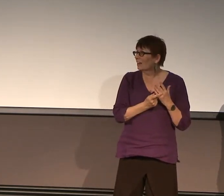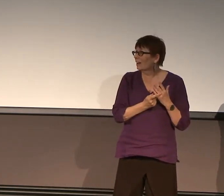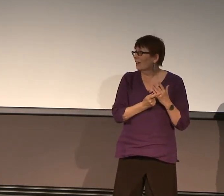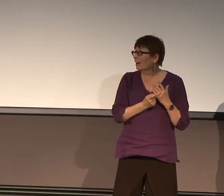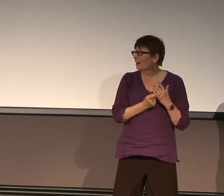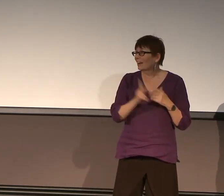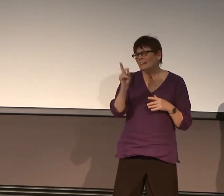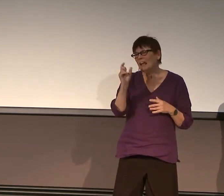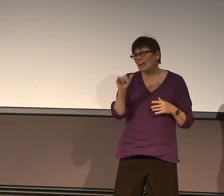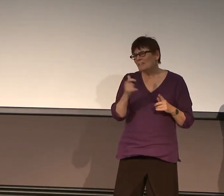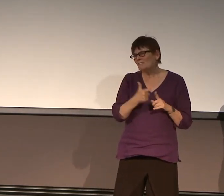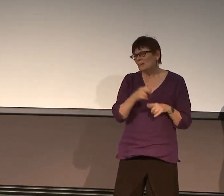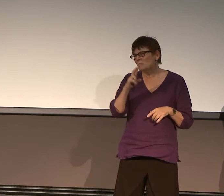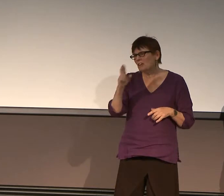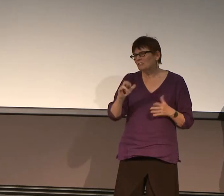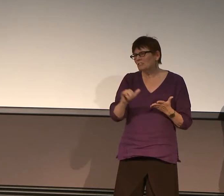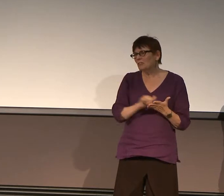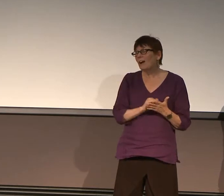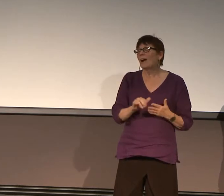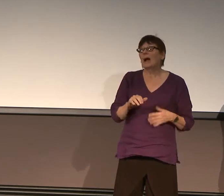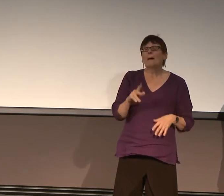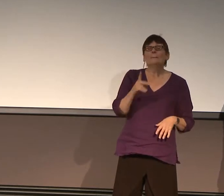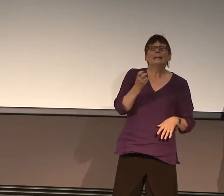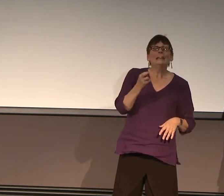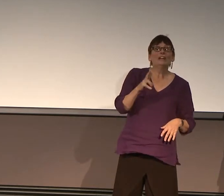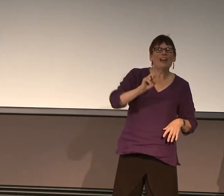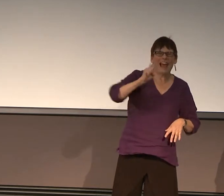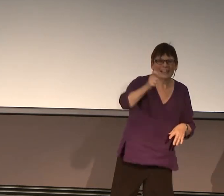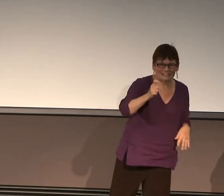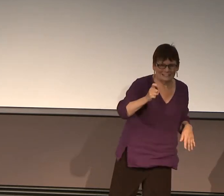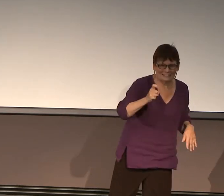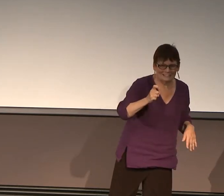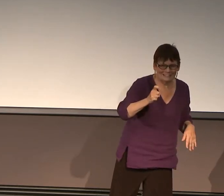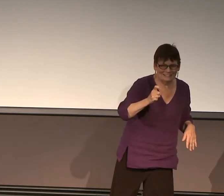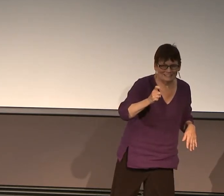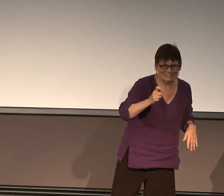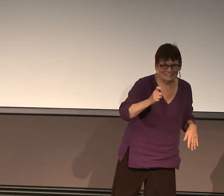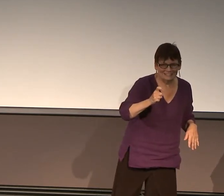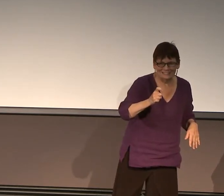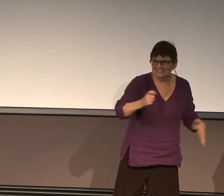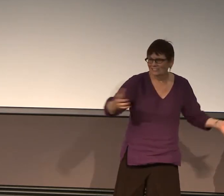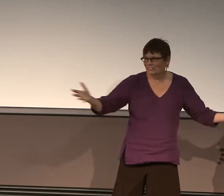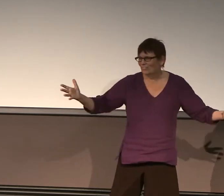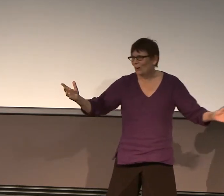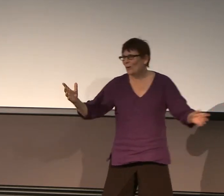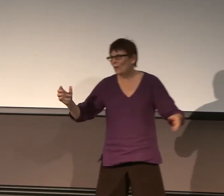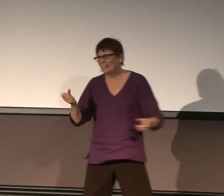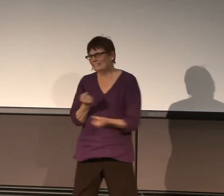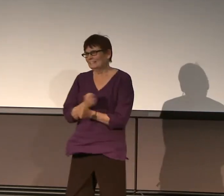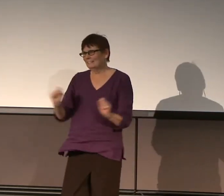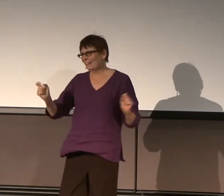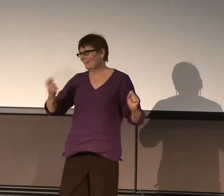project, Kenny's from Rochester, New York. Peter used to be from Rochester, New